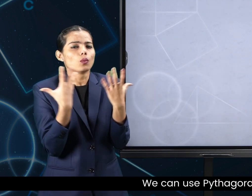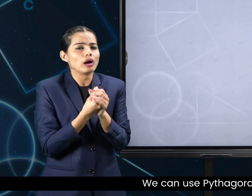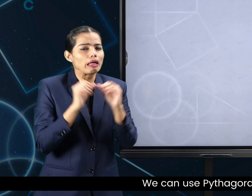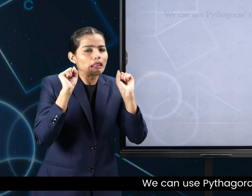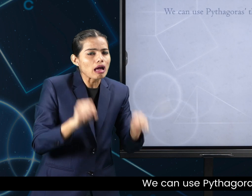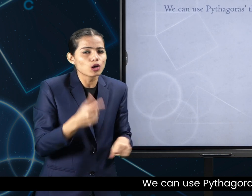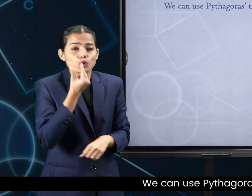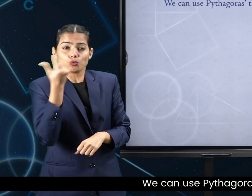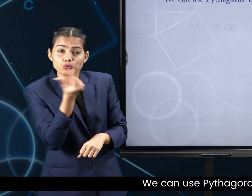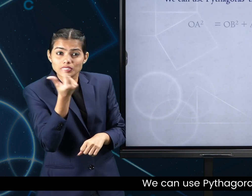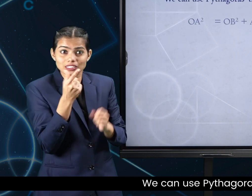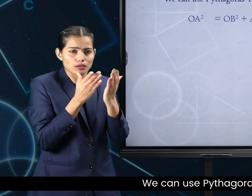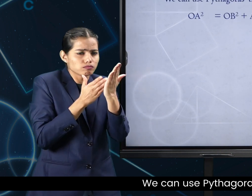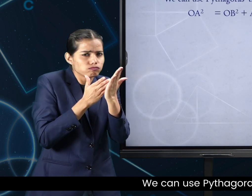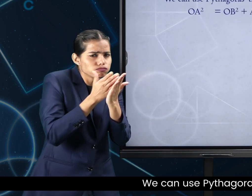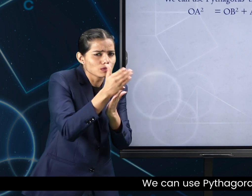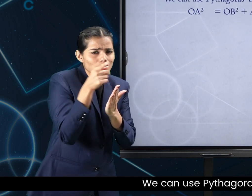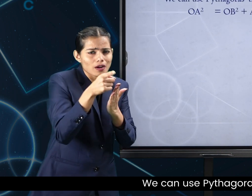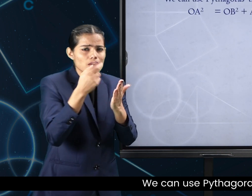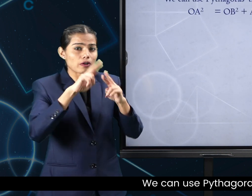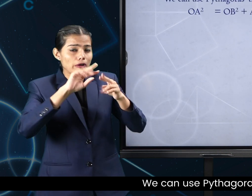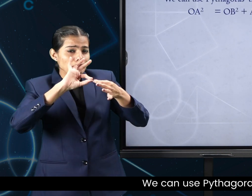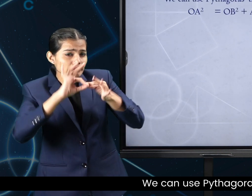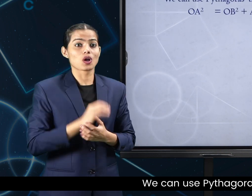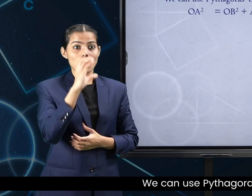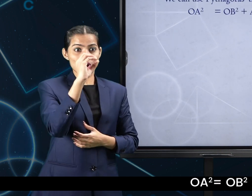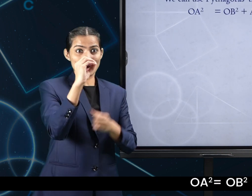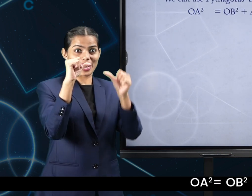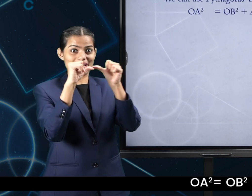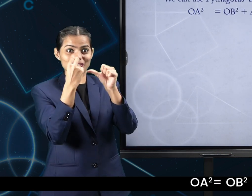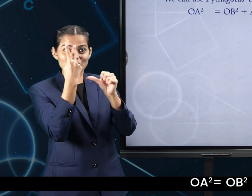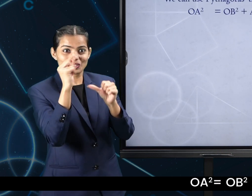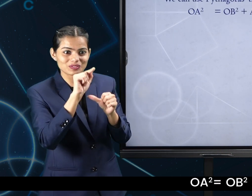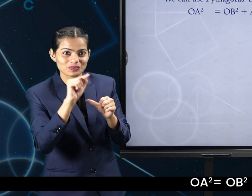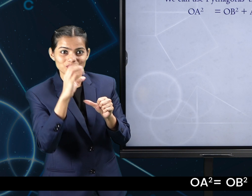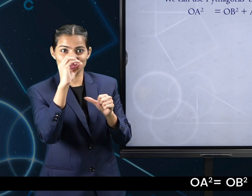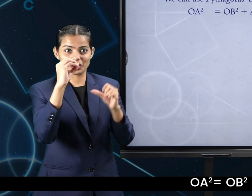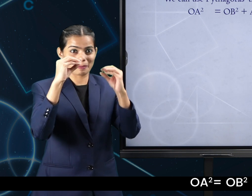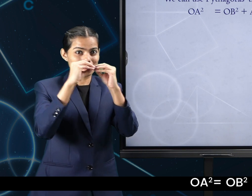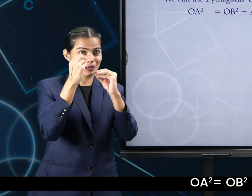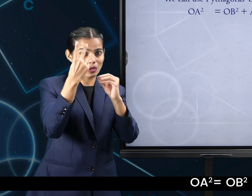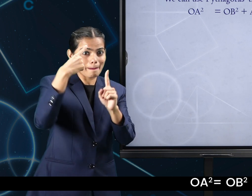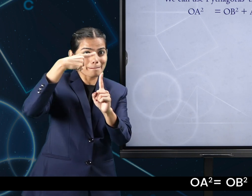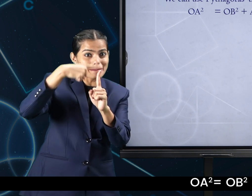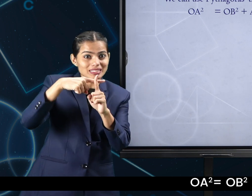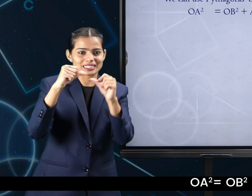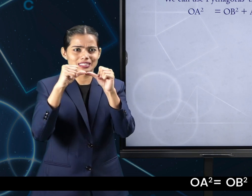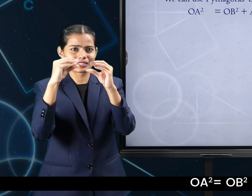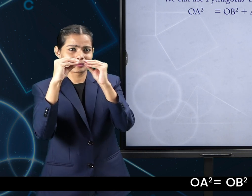We can use Pythagoras theorem here. OA square is equal to OB square plus AB